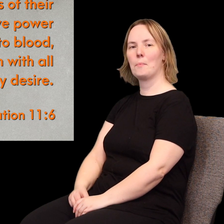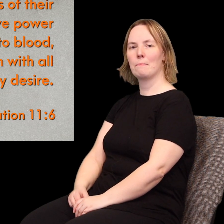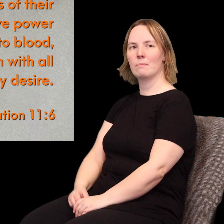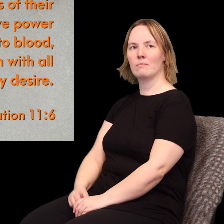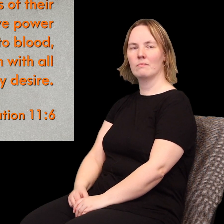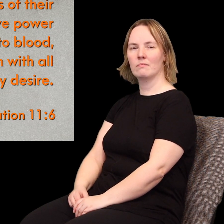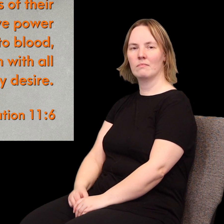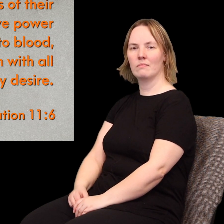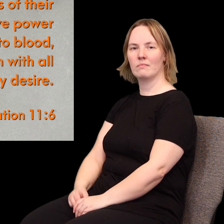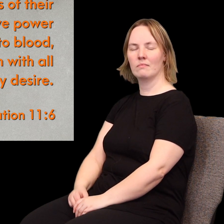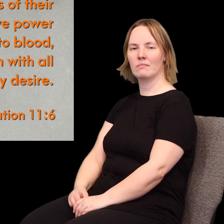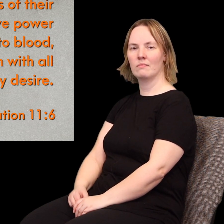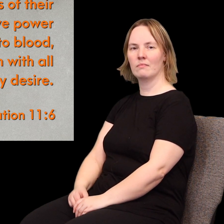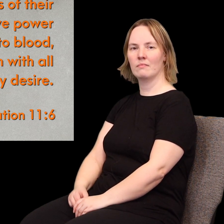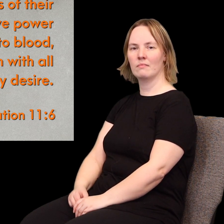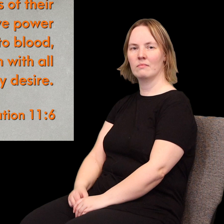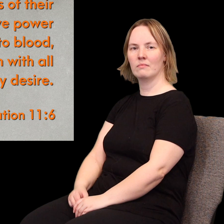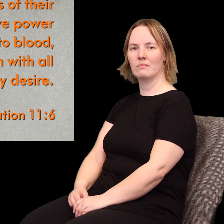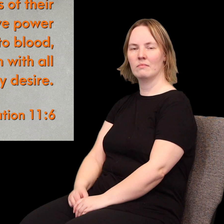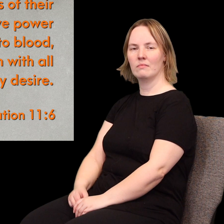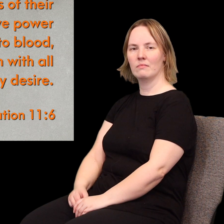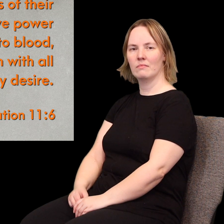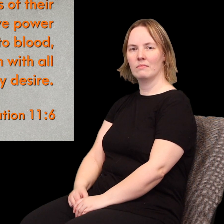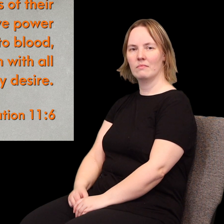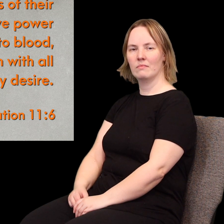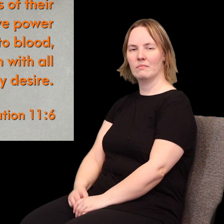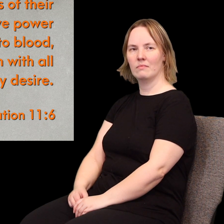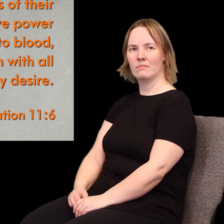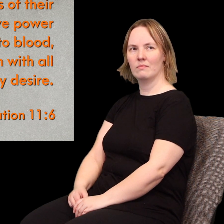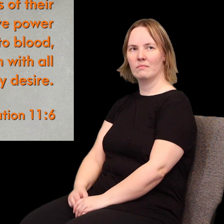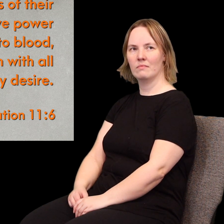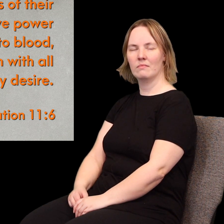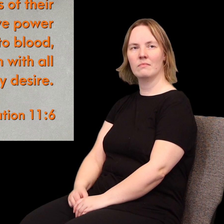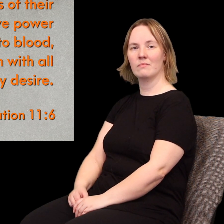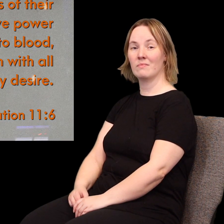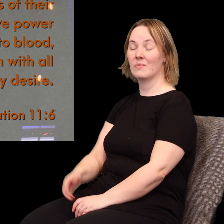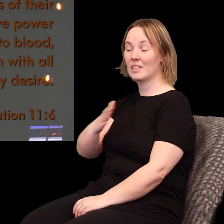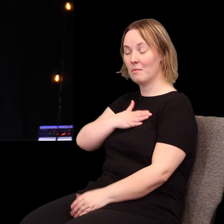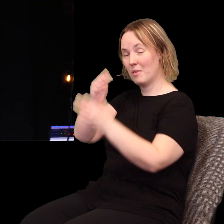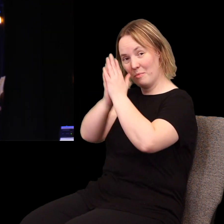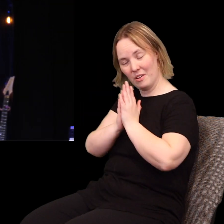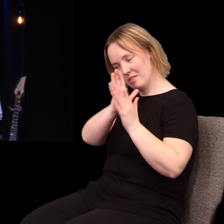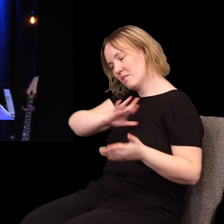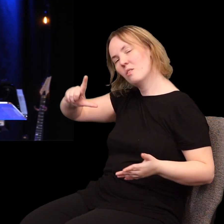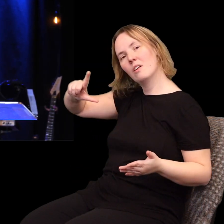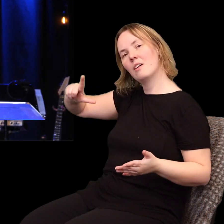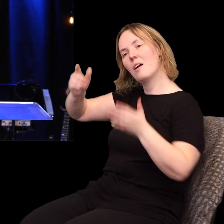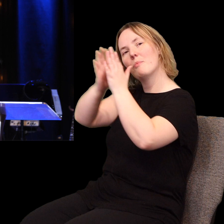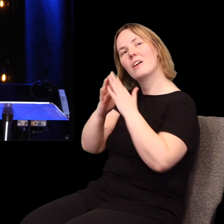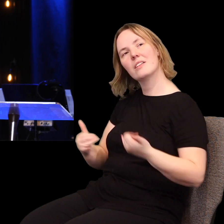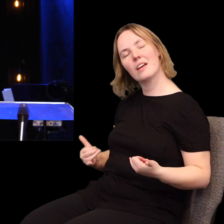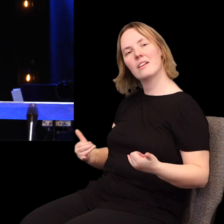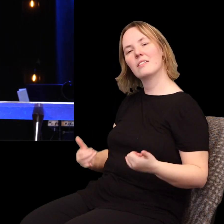waters to turn them to blood and to strike the earth with all plagues as often as they desire. And you know, my prayer is, Lord,